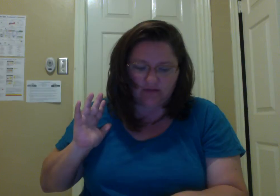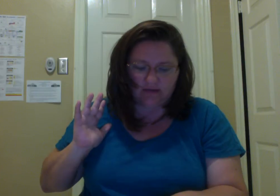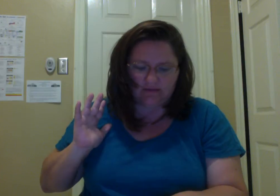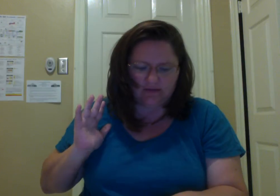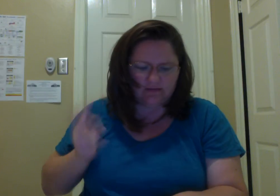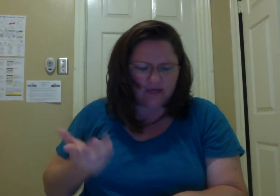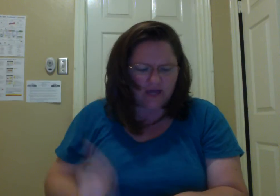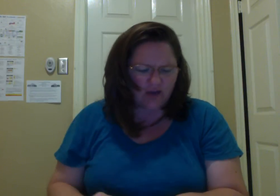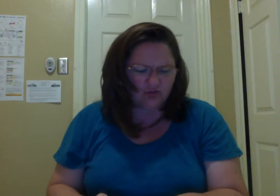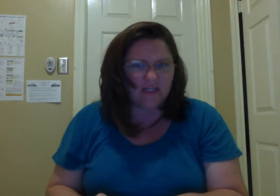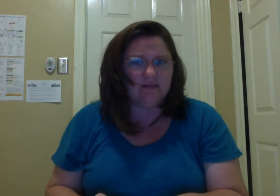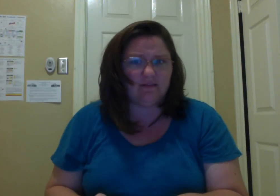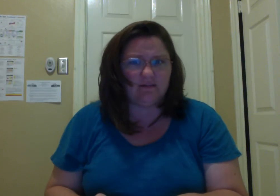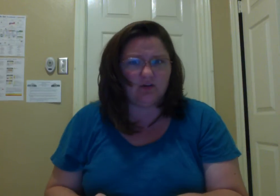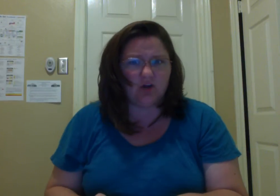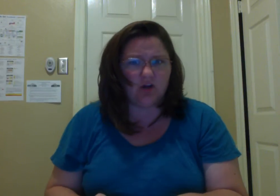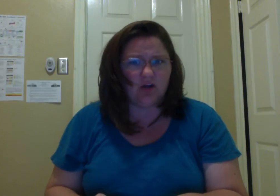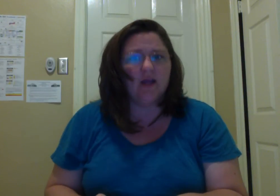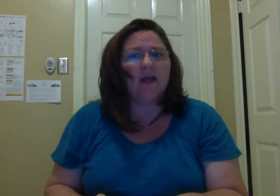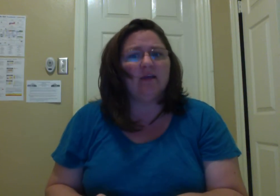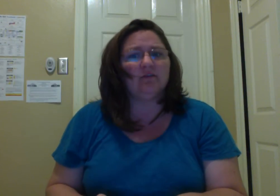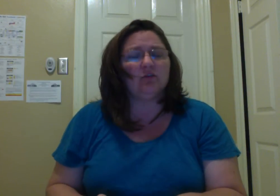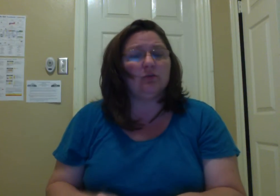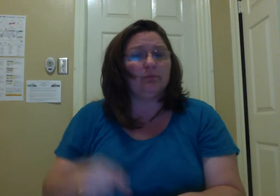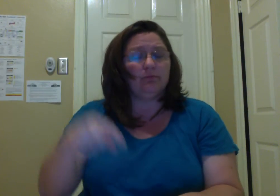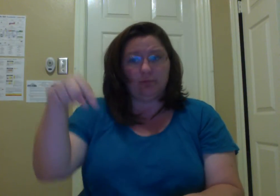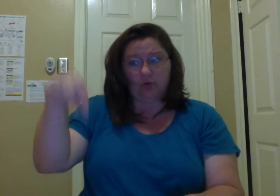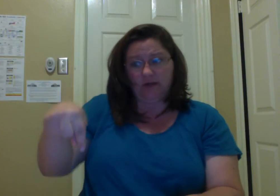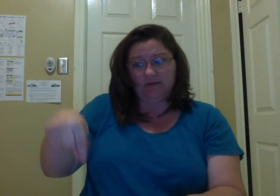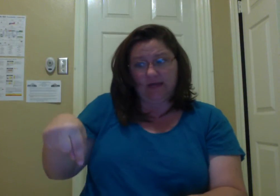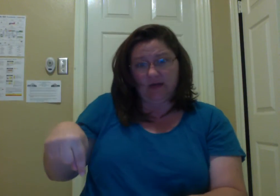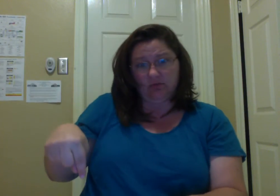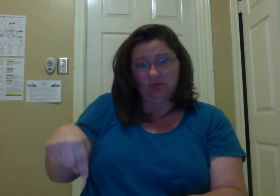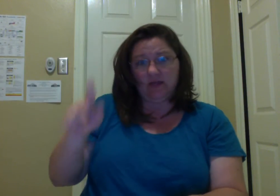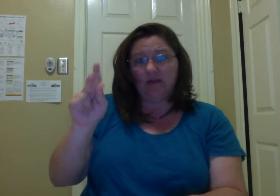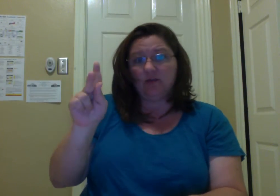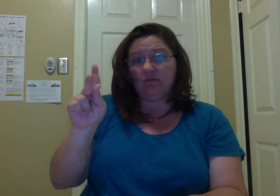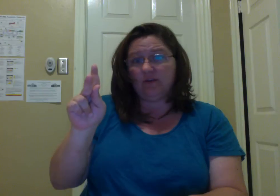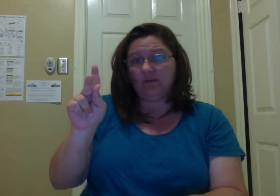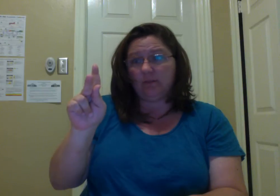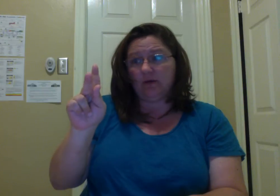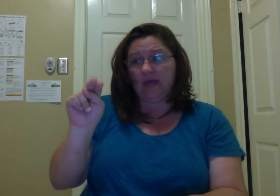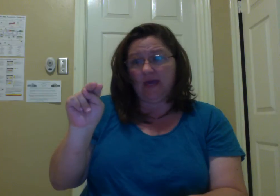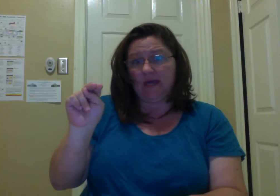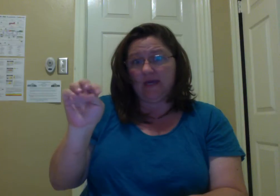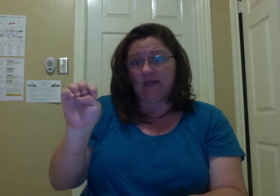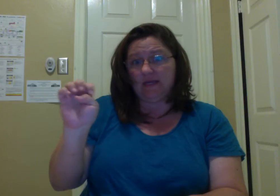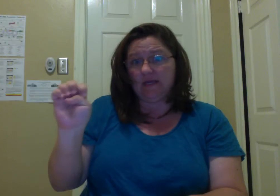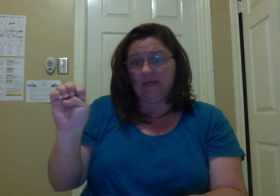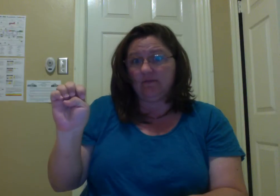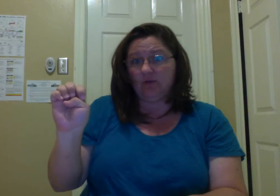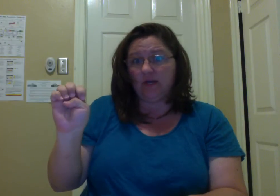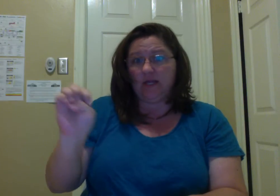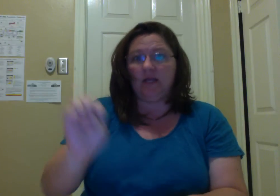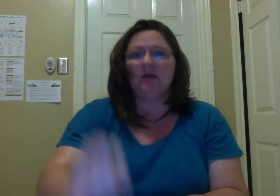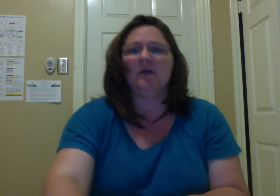he says, how's your knee? Does it still hurt? And so you point down and then you finger spell Knee for knee.